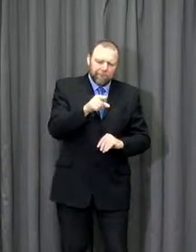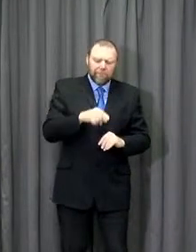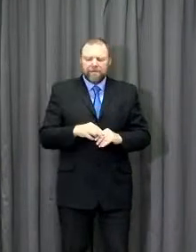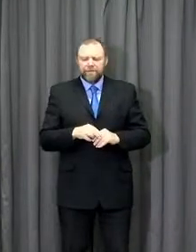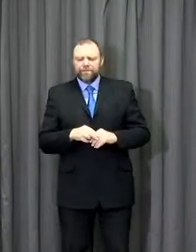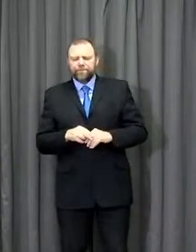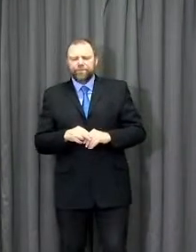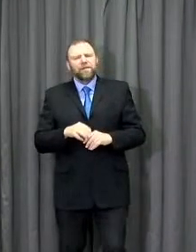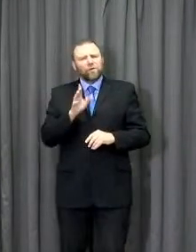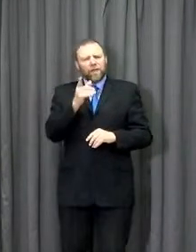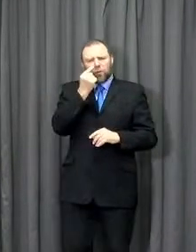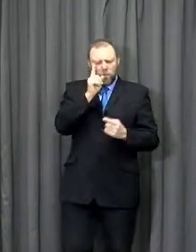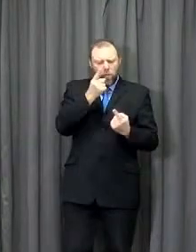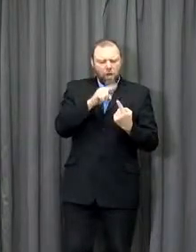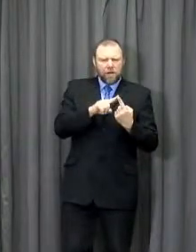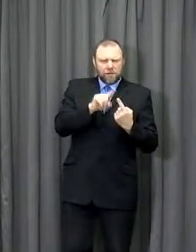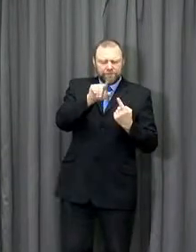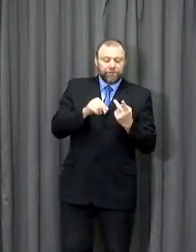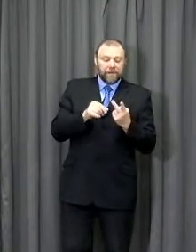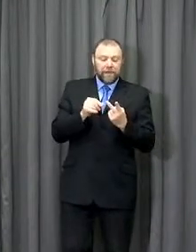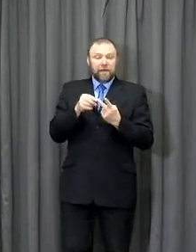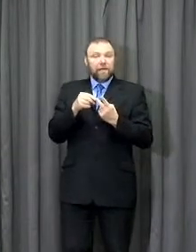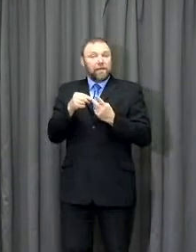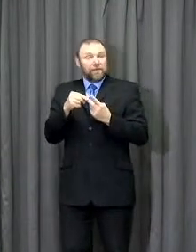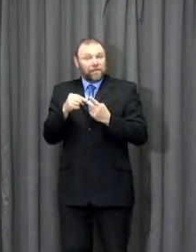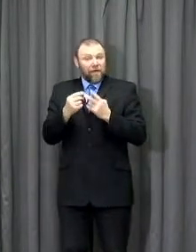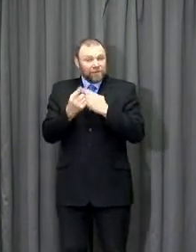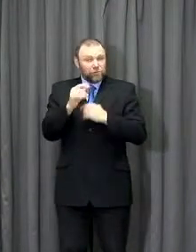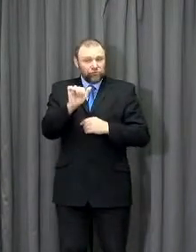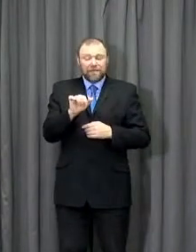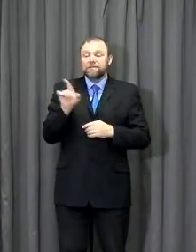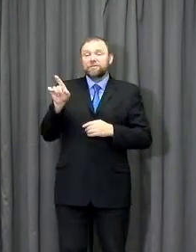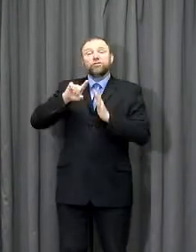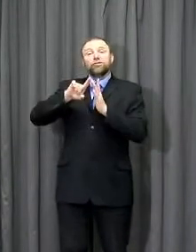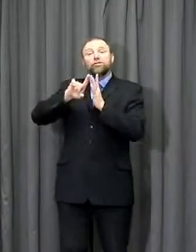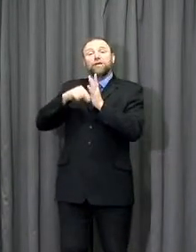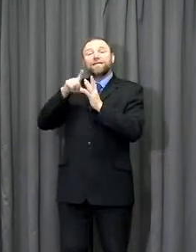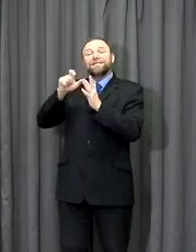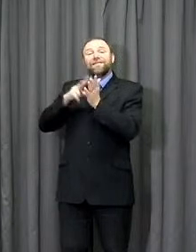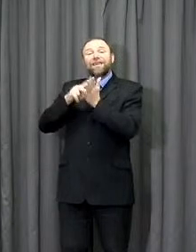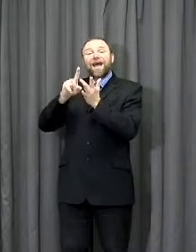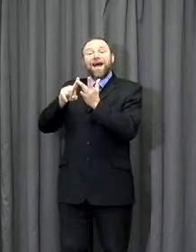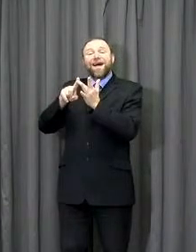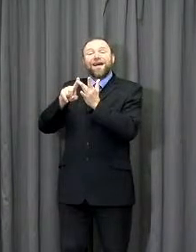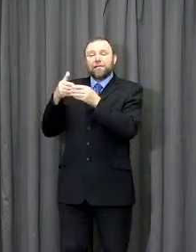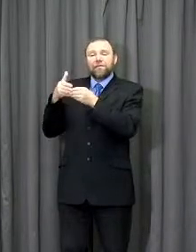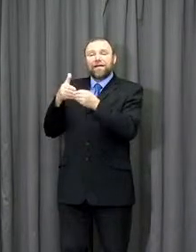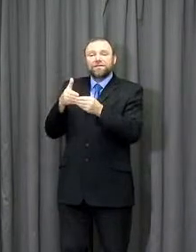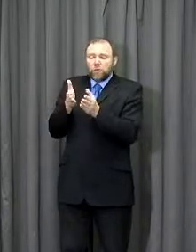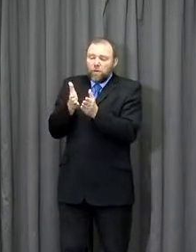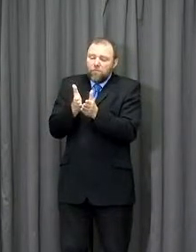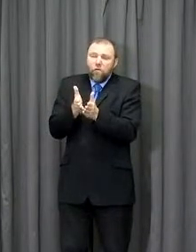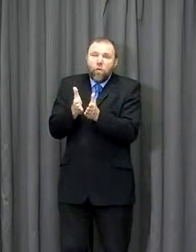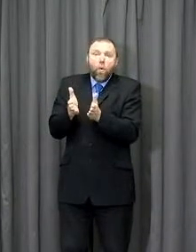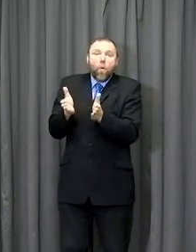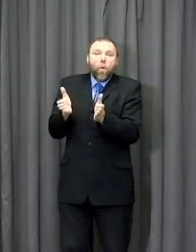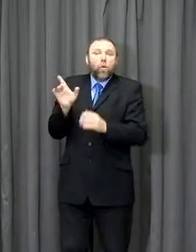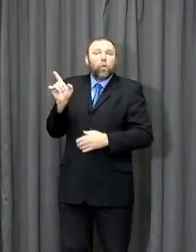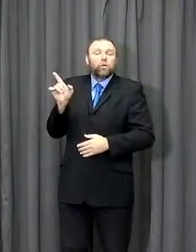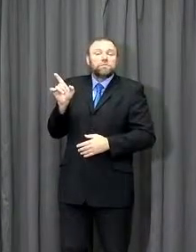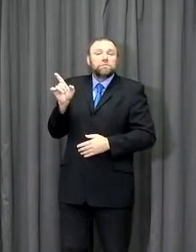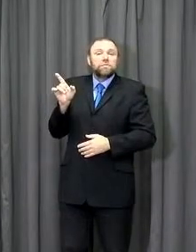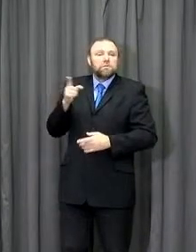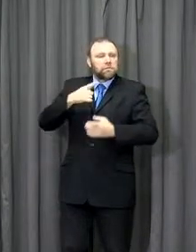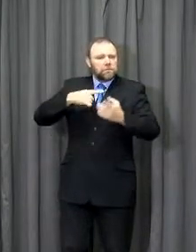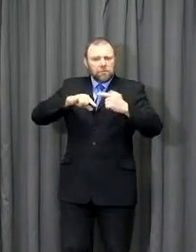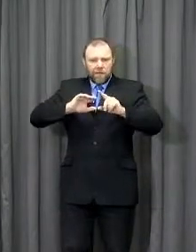may well be at play. The other issue is that the JCVI guidance is really quite broad. We are trying to make that clearer to health